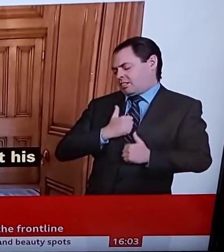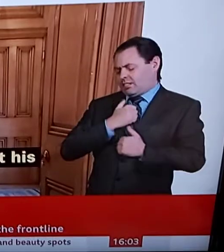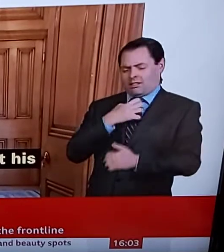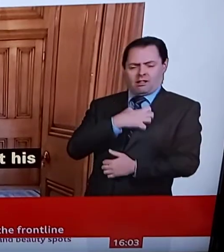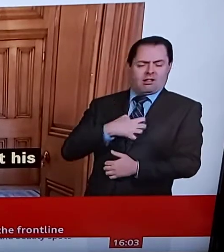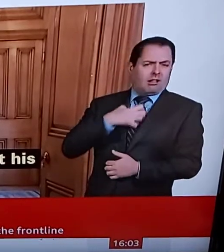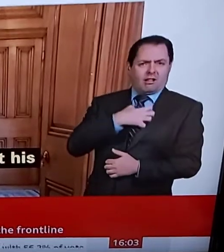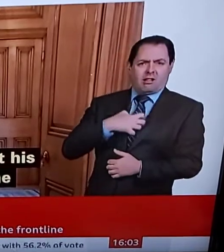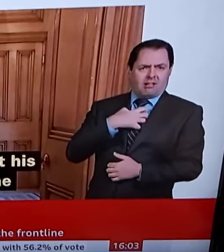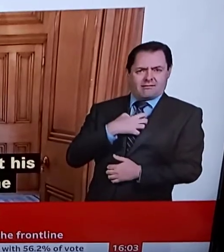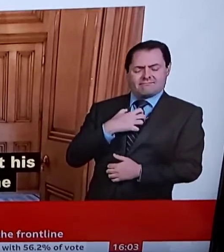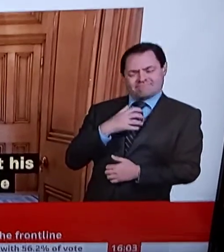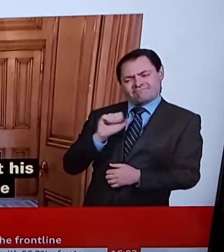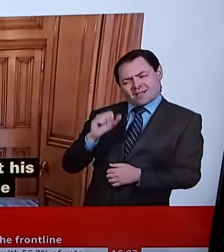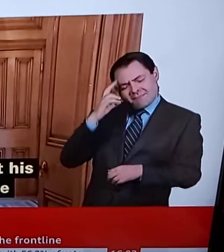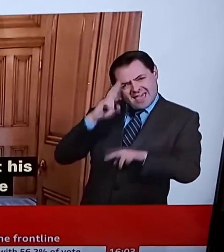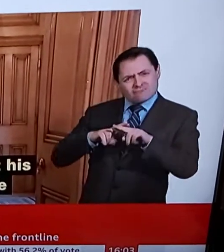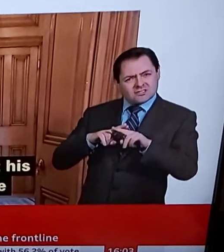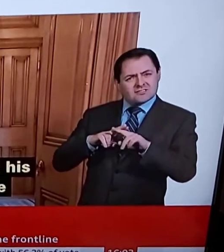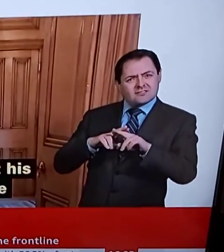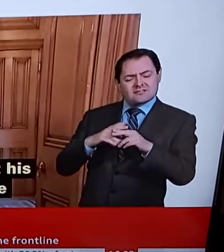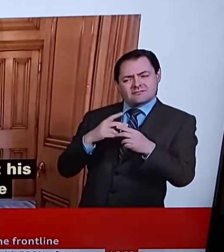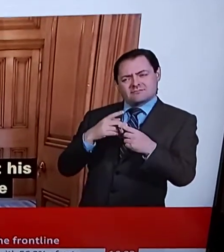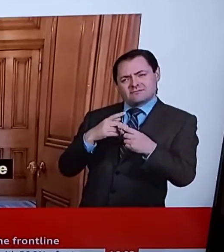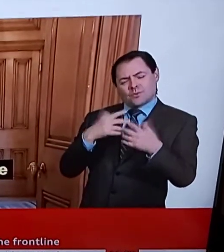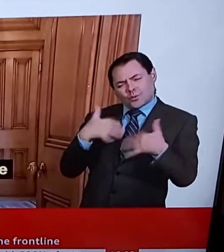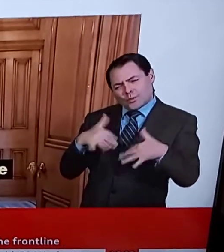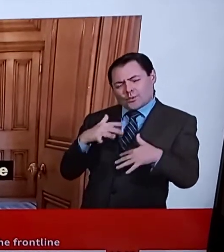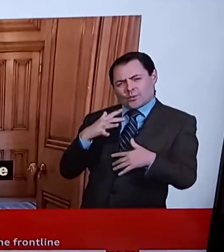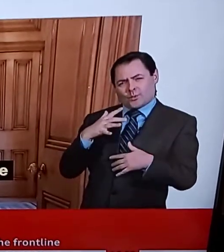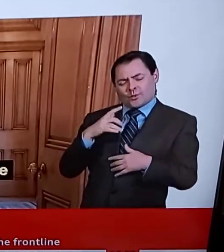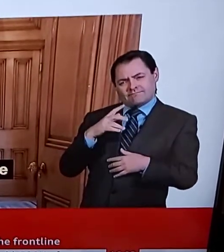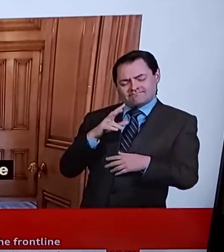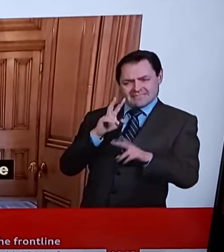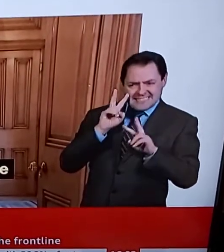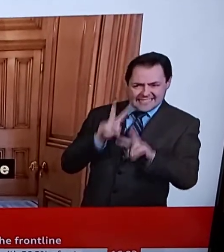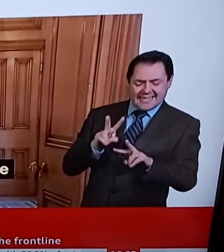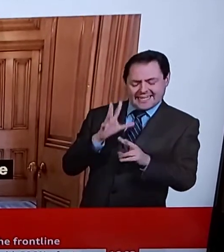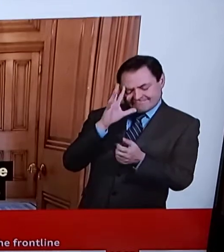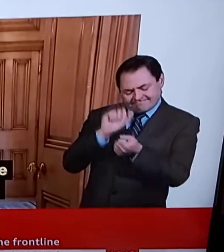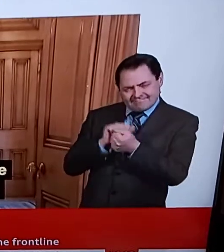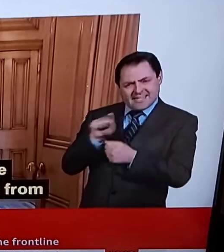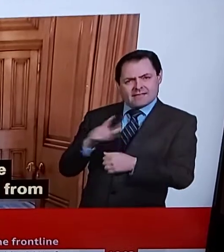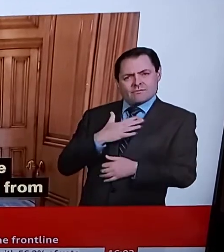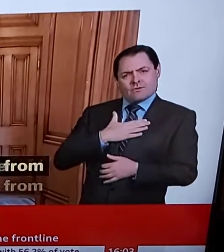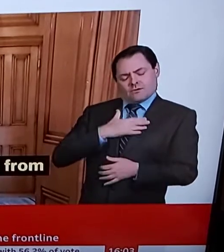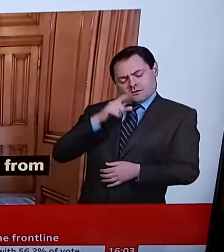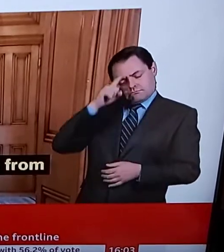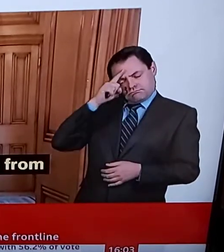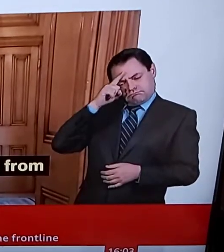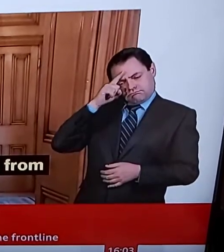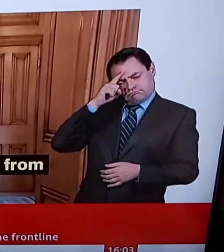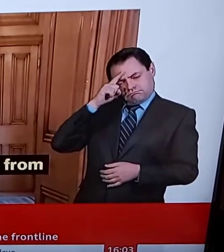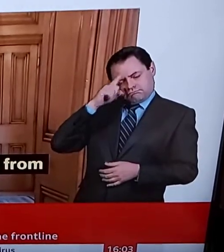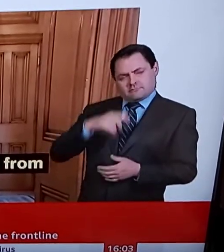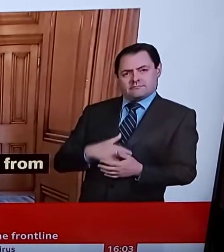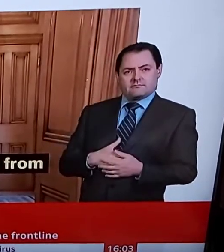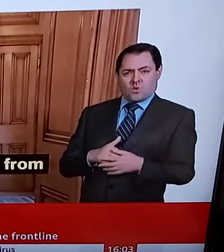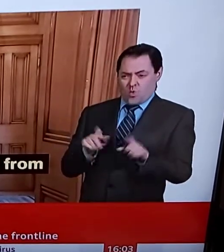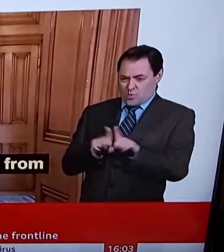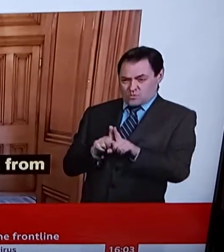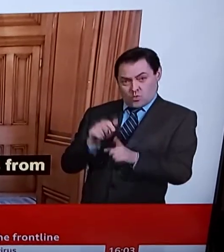tributes from Ismail's parents are truly haunting. Our thoughts today are also with the family of the 5-year-old child with